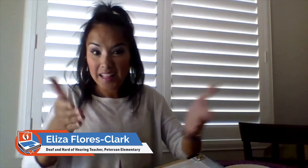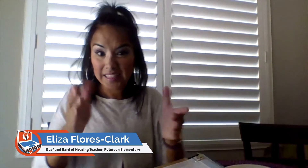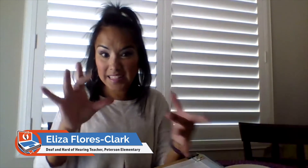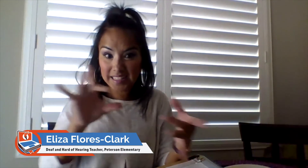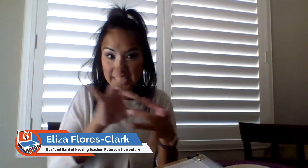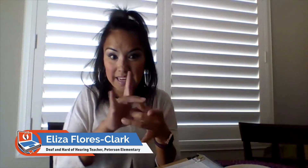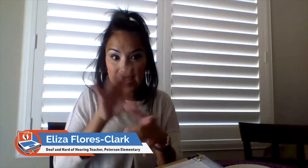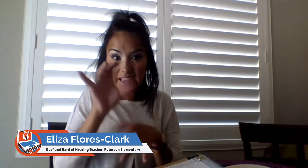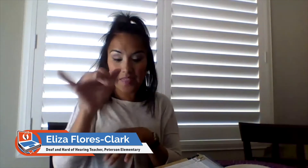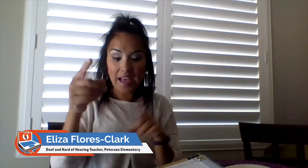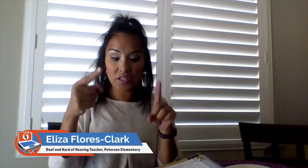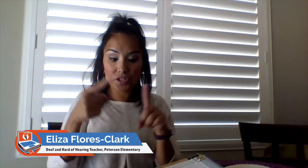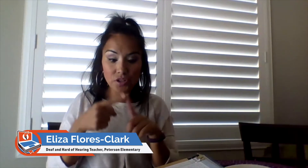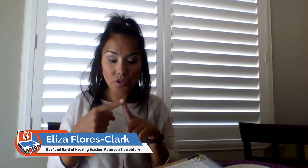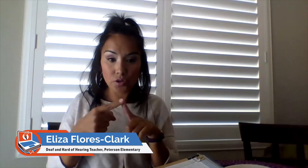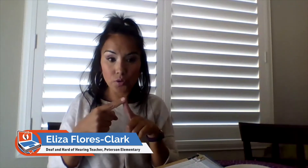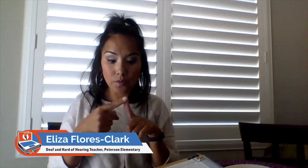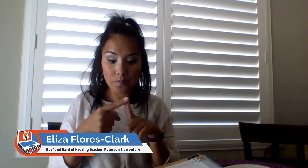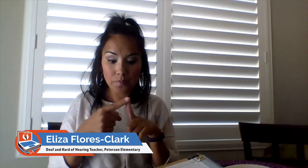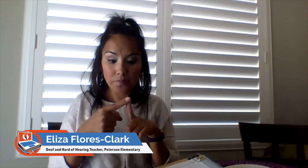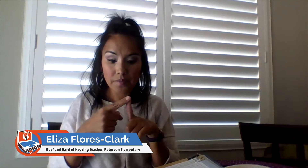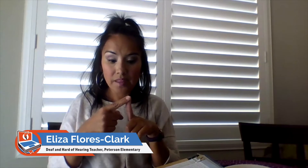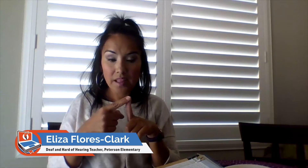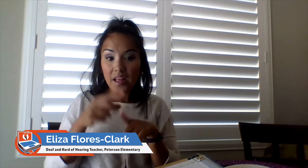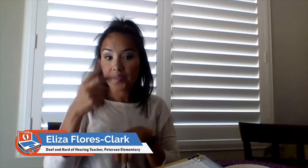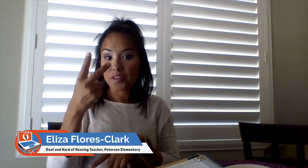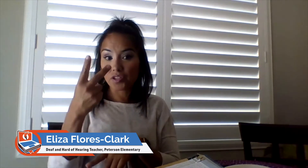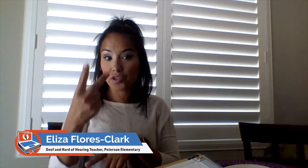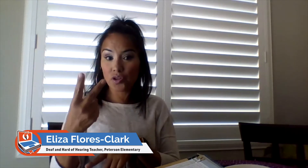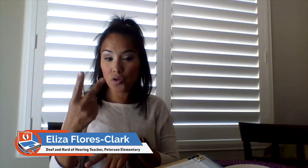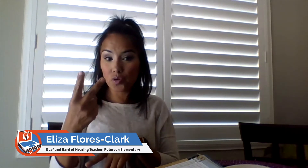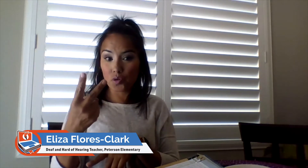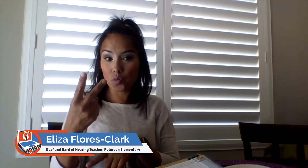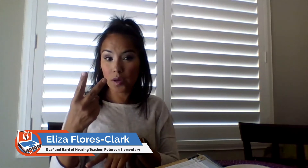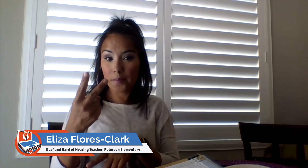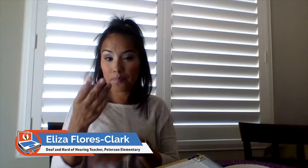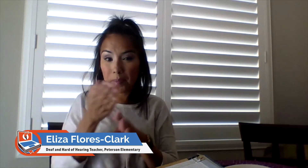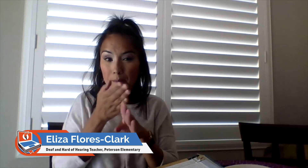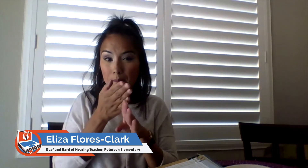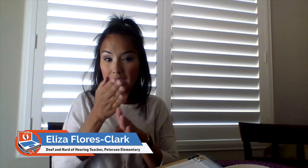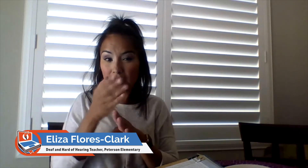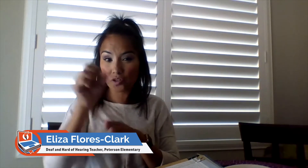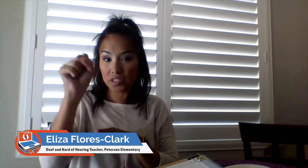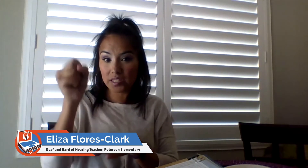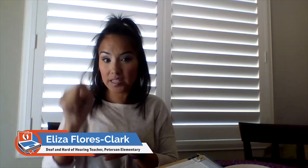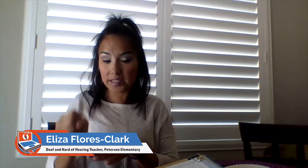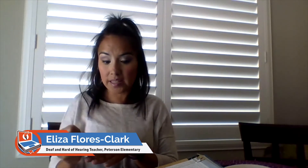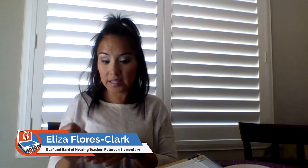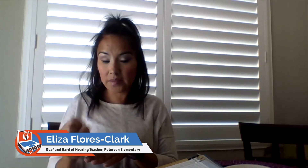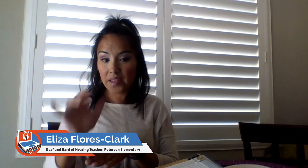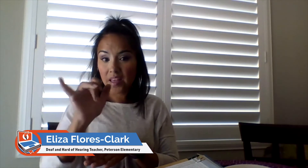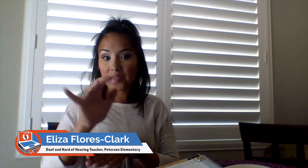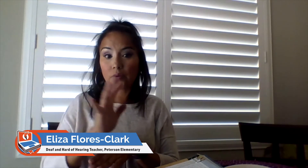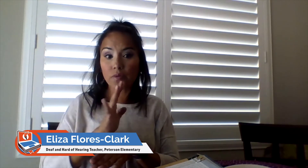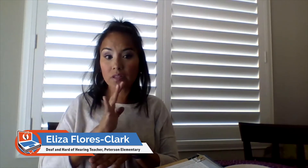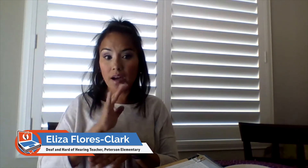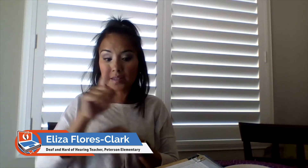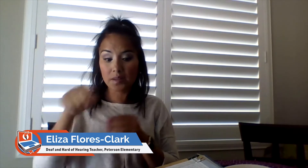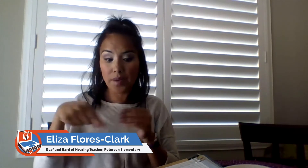let's connect that to the two major seasons that were talked